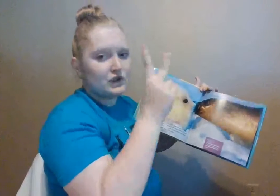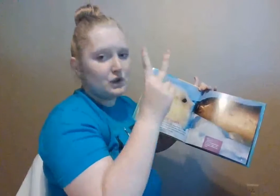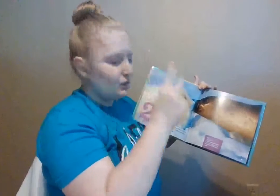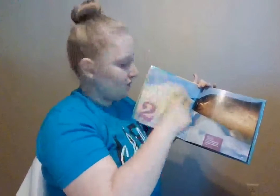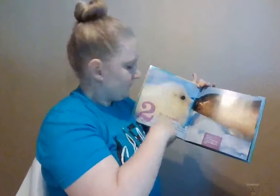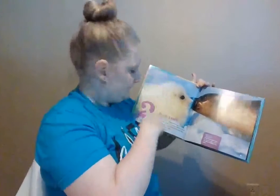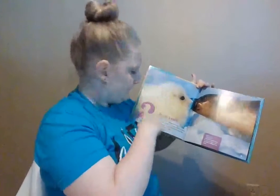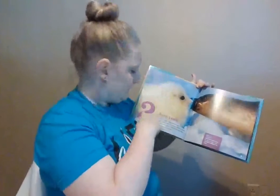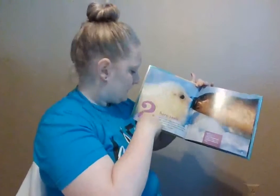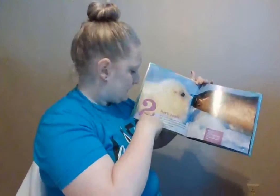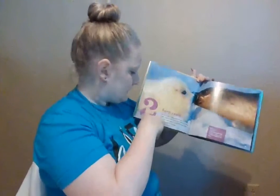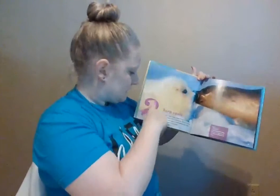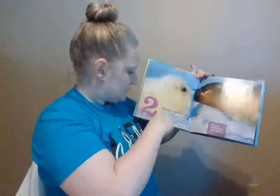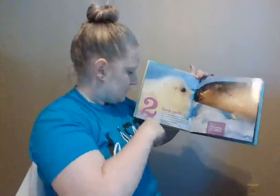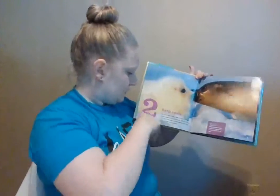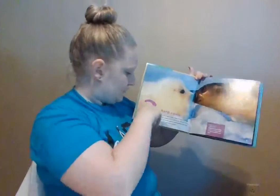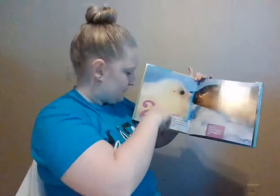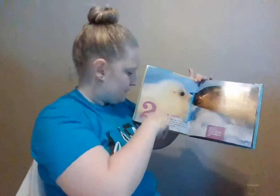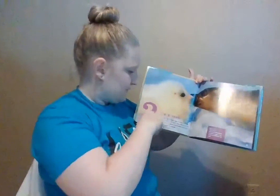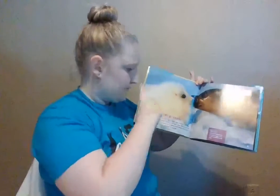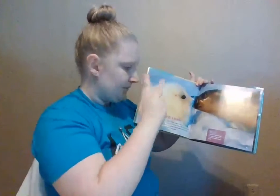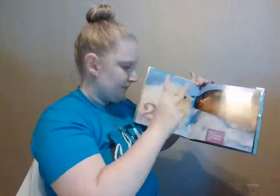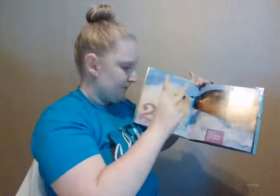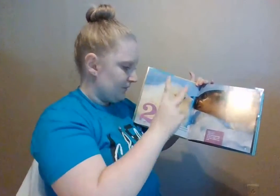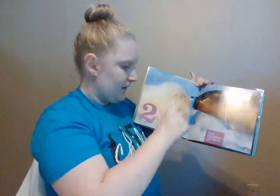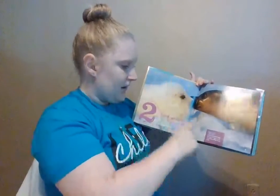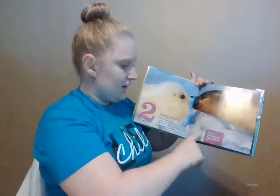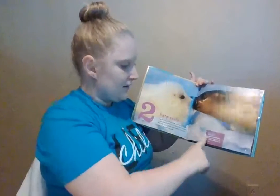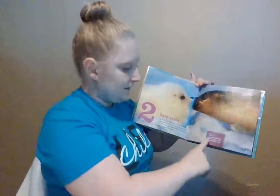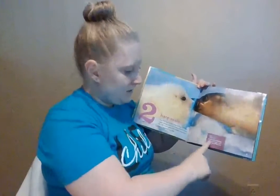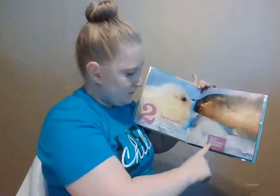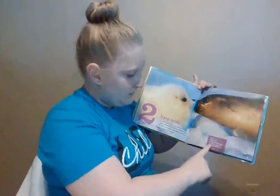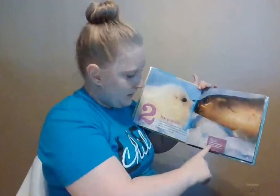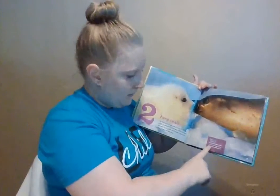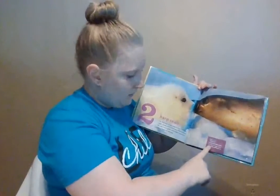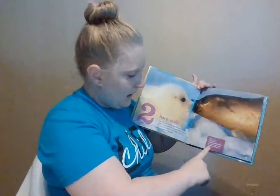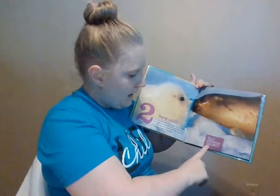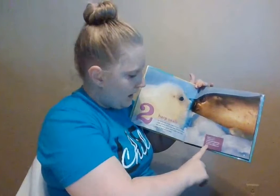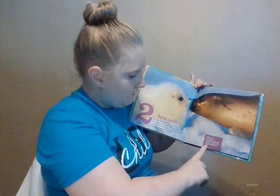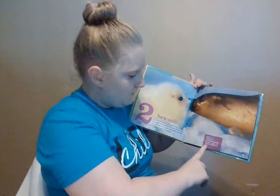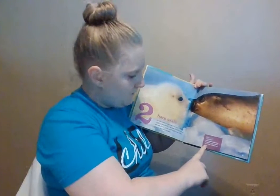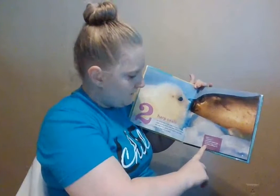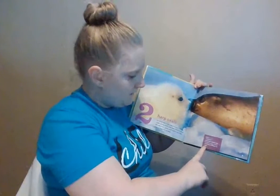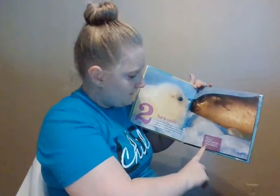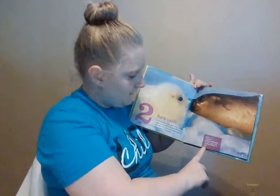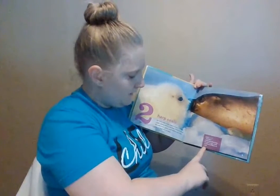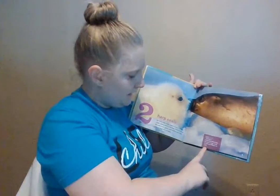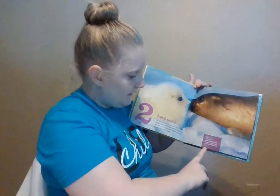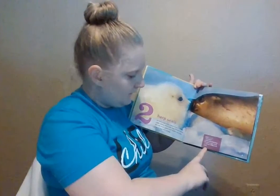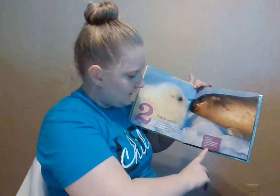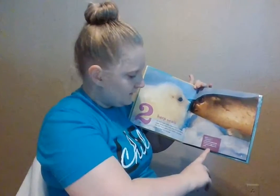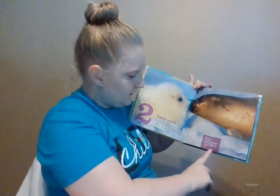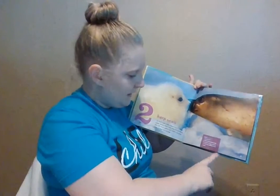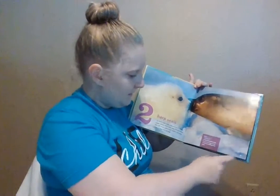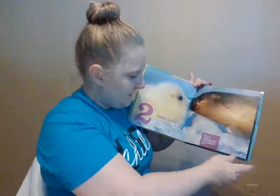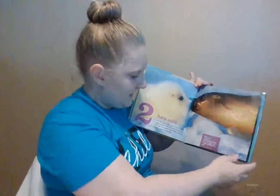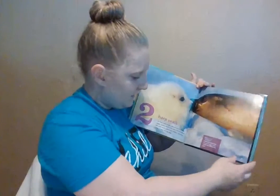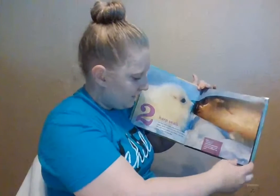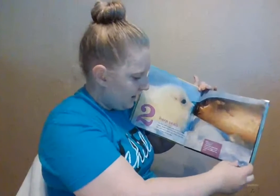2. This is a 2. Did you know a harp seal mother finds her pup in a